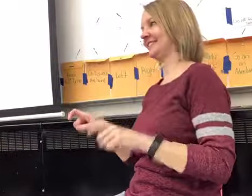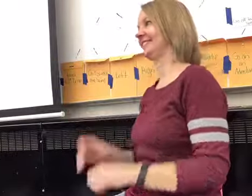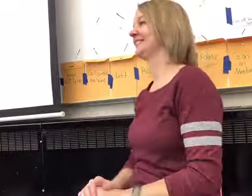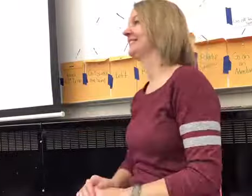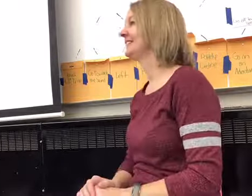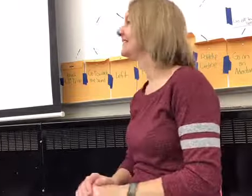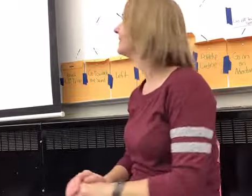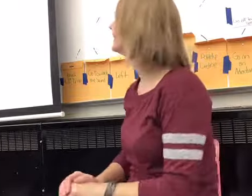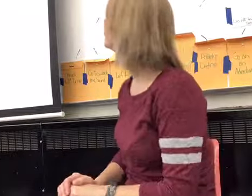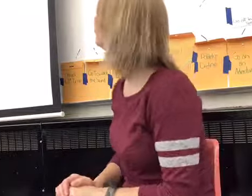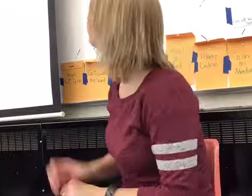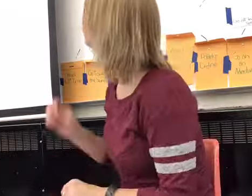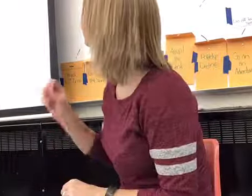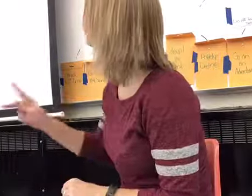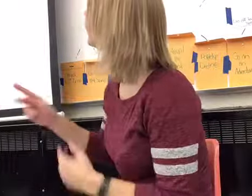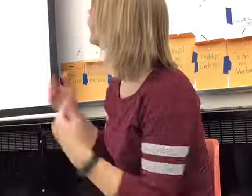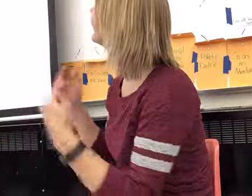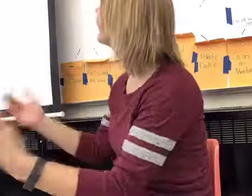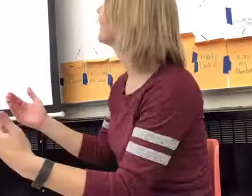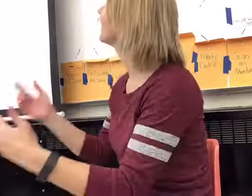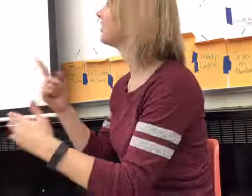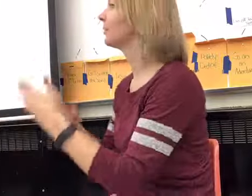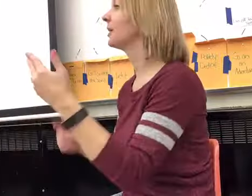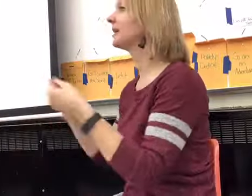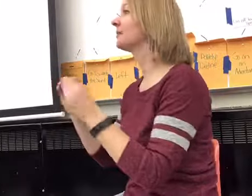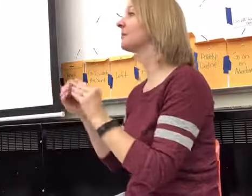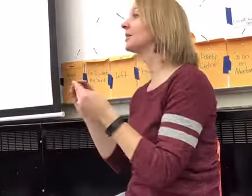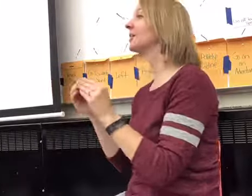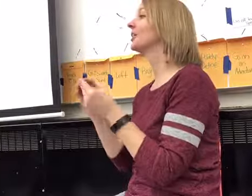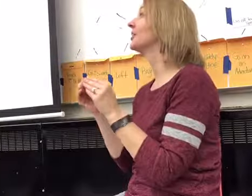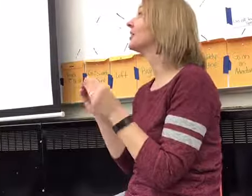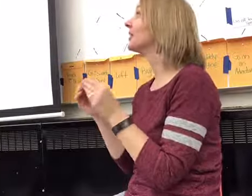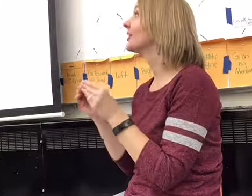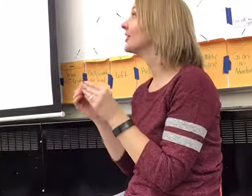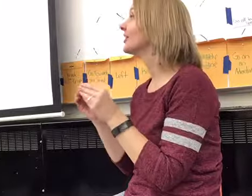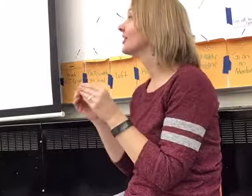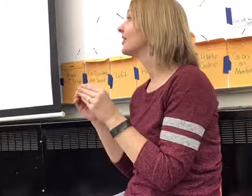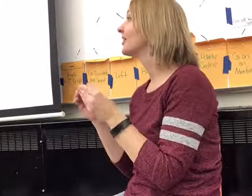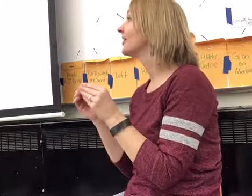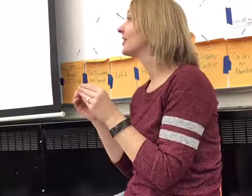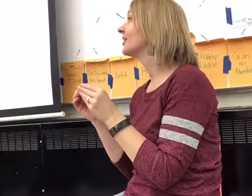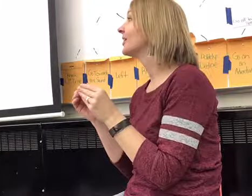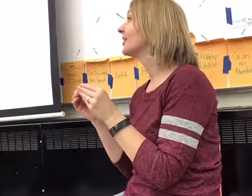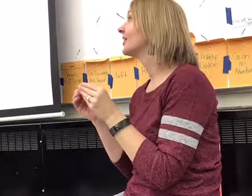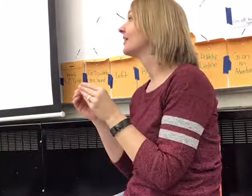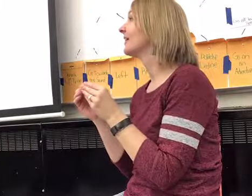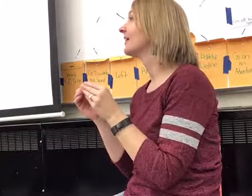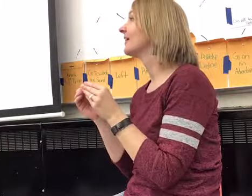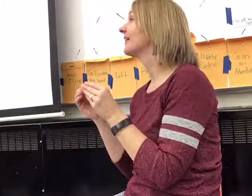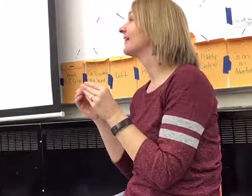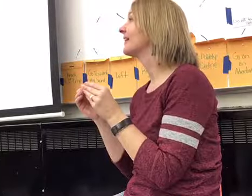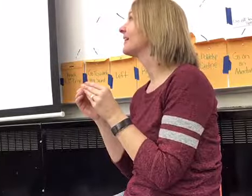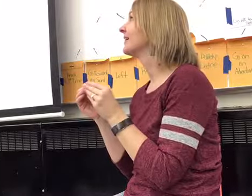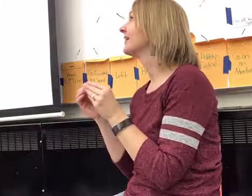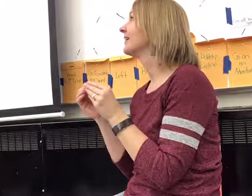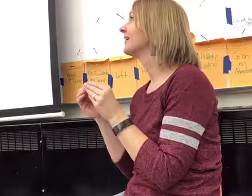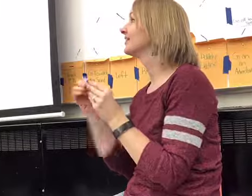All right, go ahead. What number is it? What number is it? 1 is 1. Okay, it is 2. It